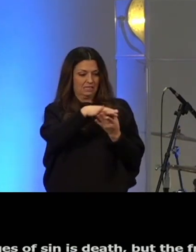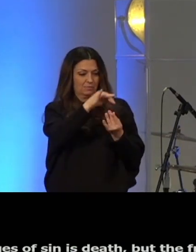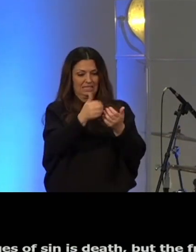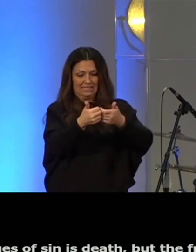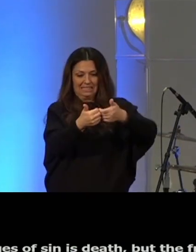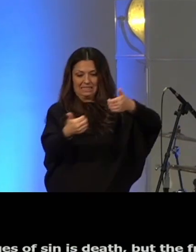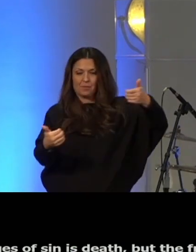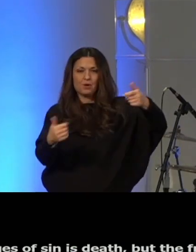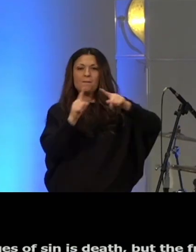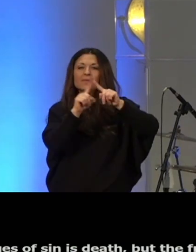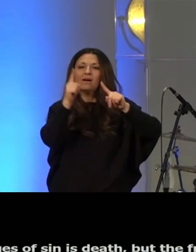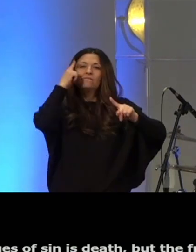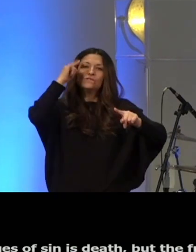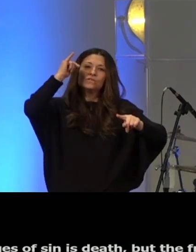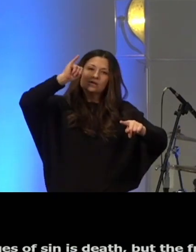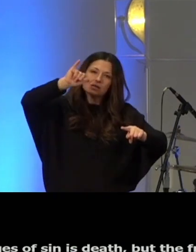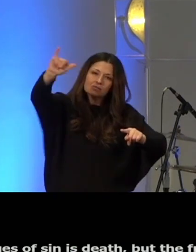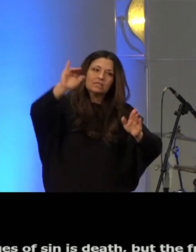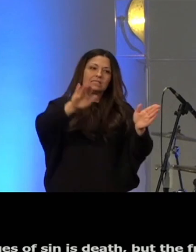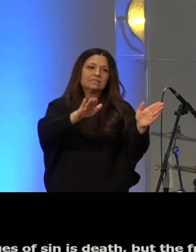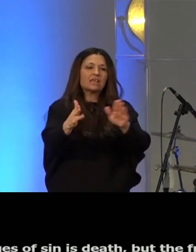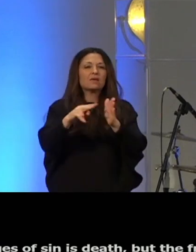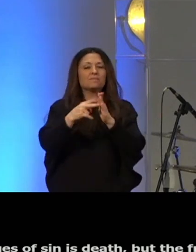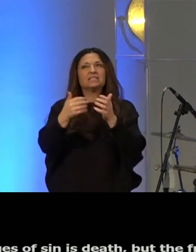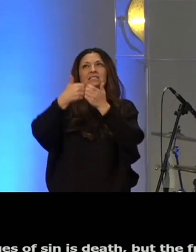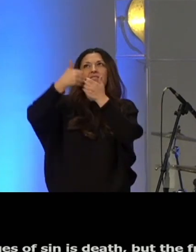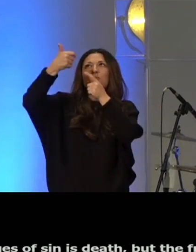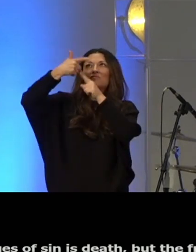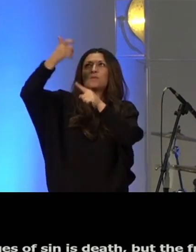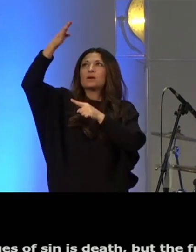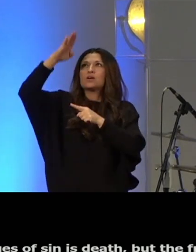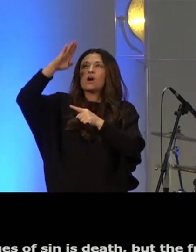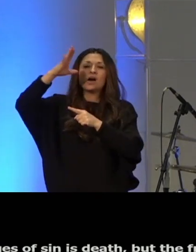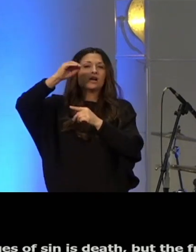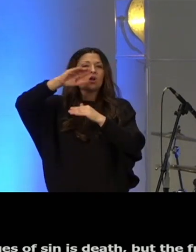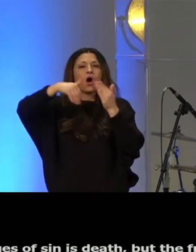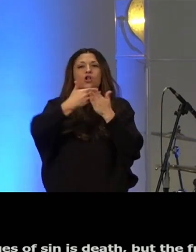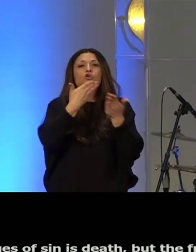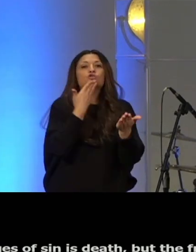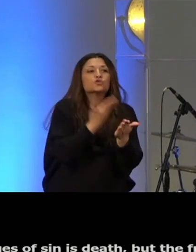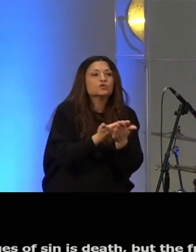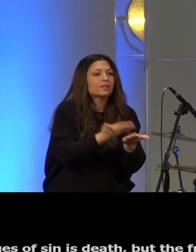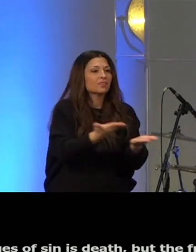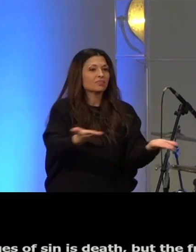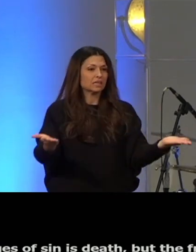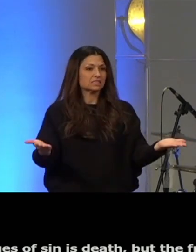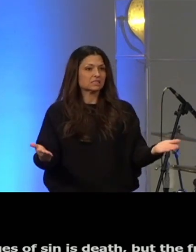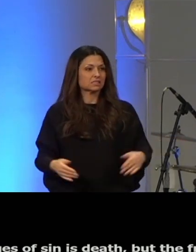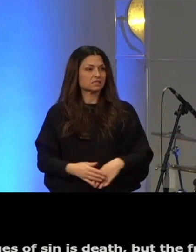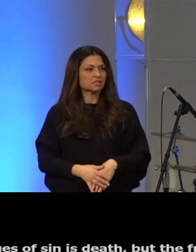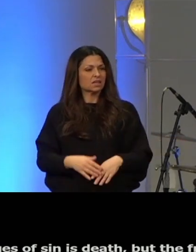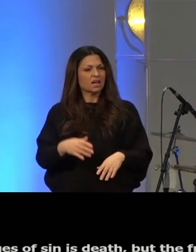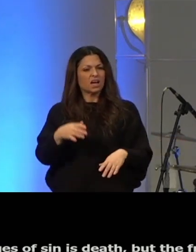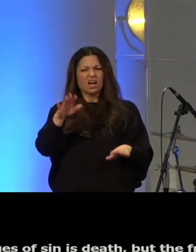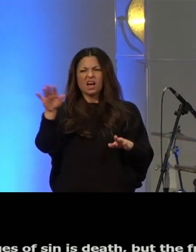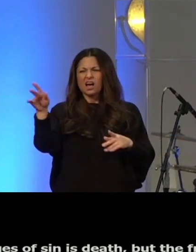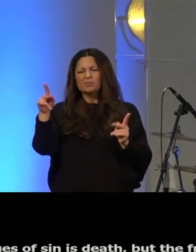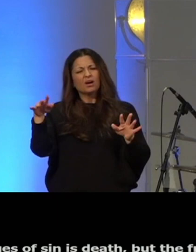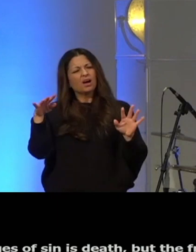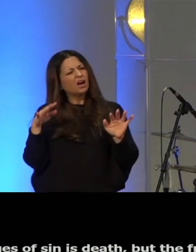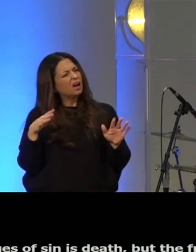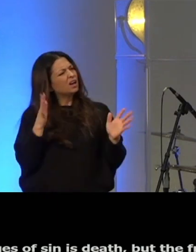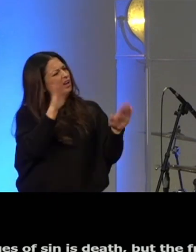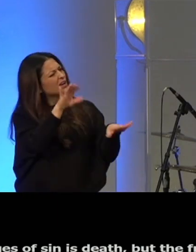eternal death where we're separated from God and from all good things, and that's what hell is. And you're saying, but Smiley, it's Christmas Eve. Why such